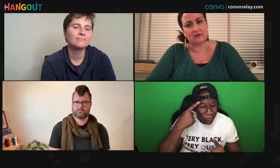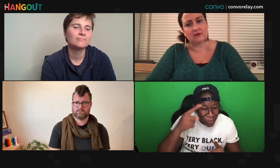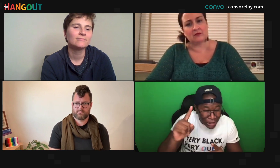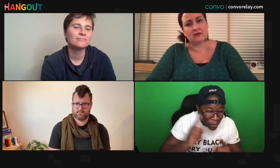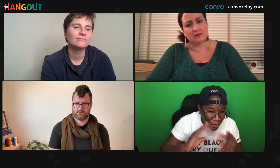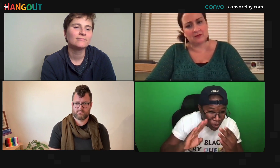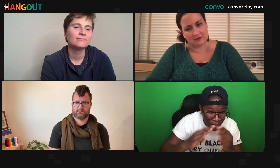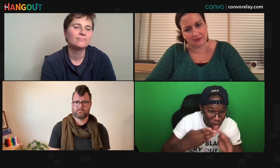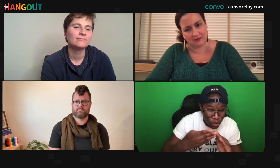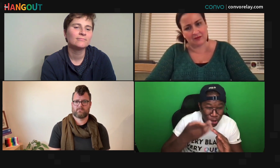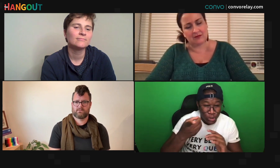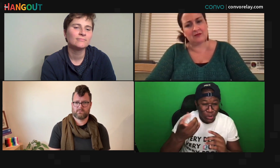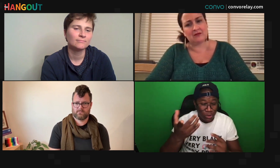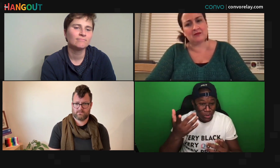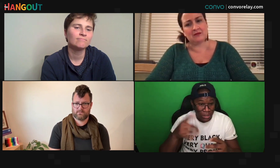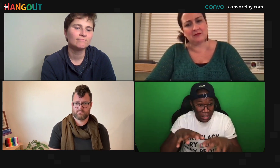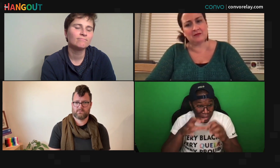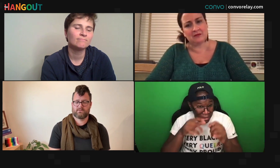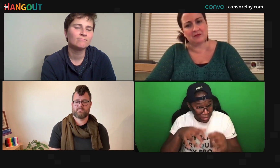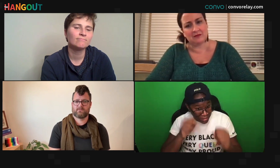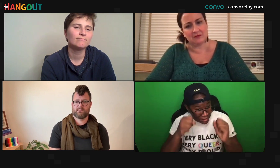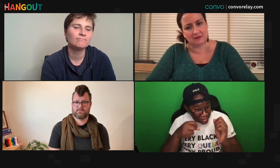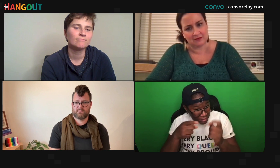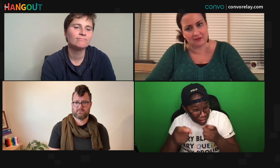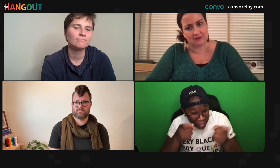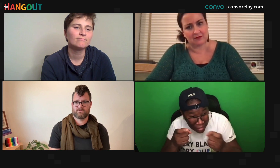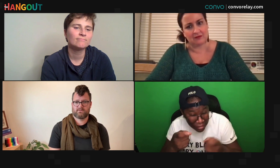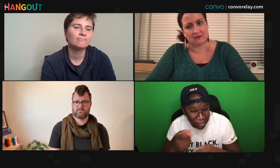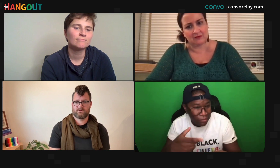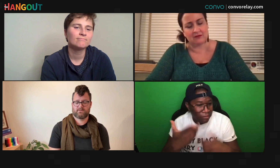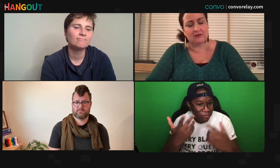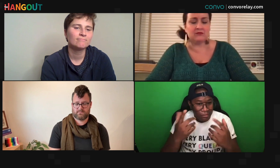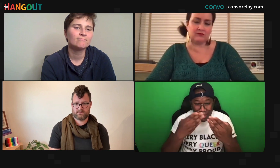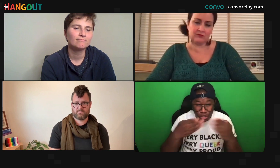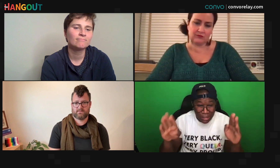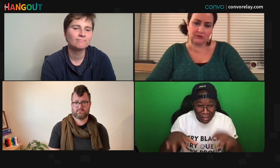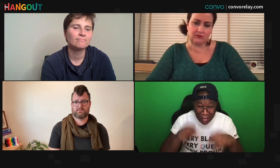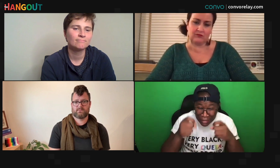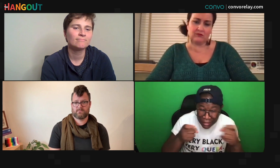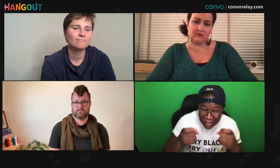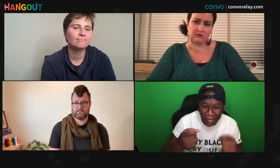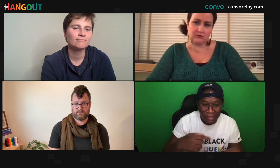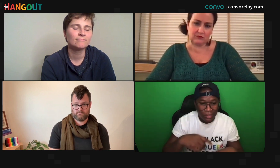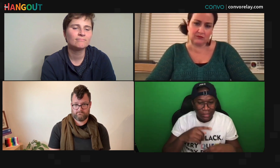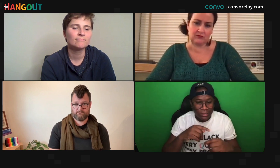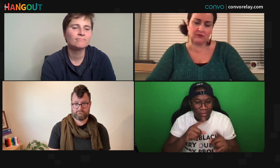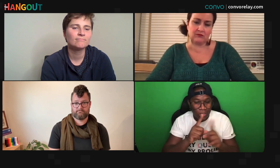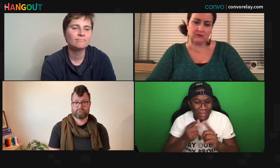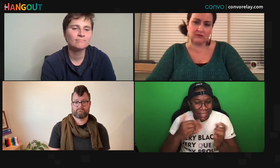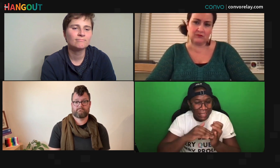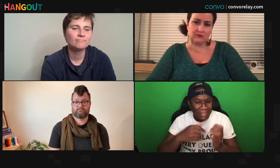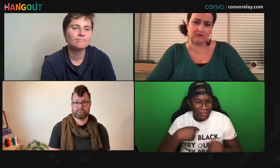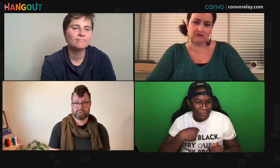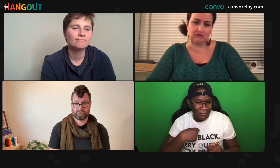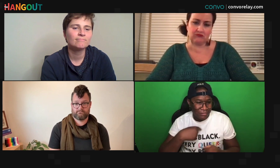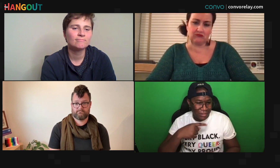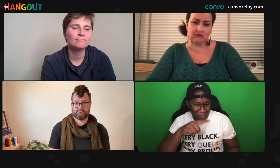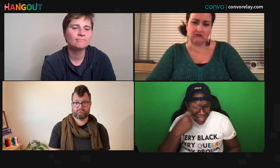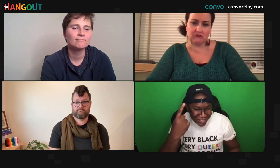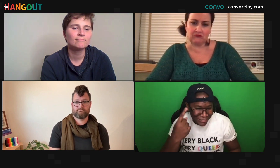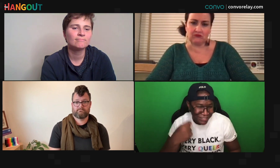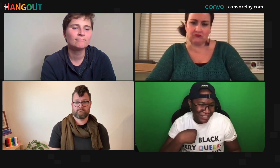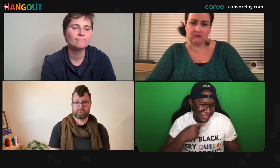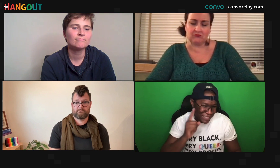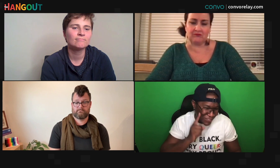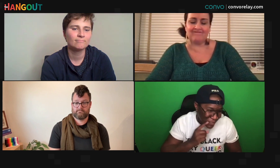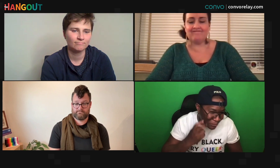such a new concept for the deaf community. Could they handle this book? In general, could they